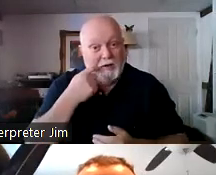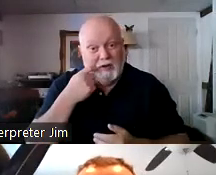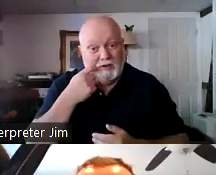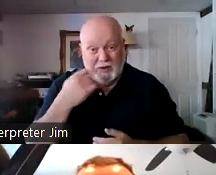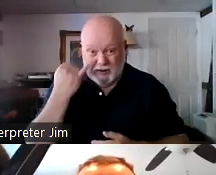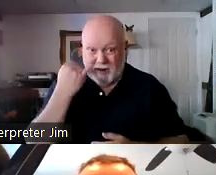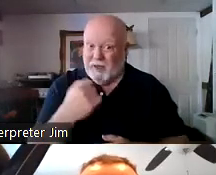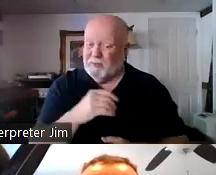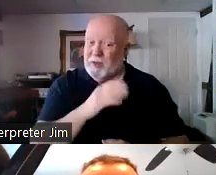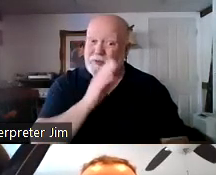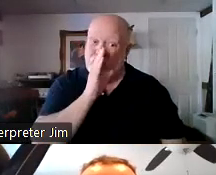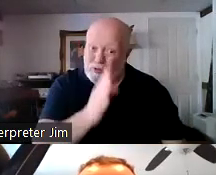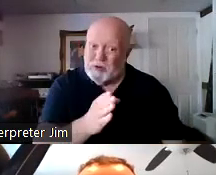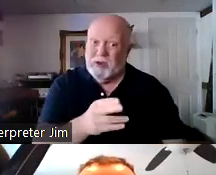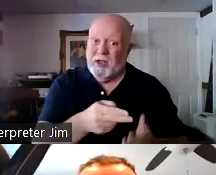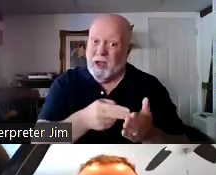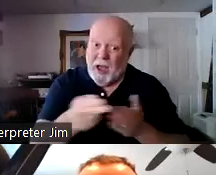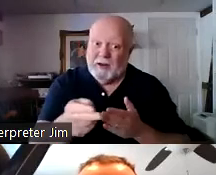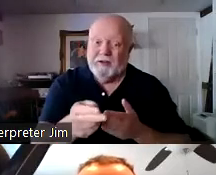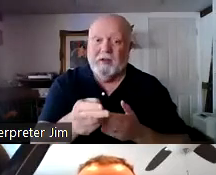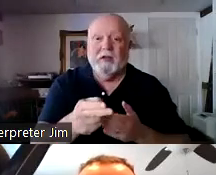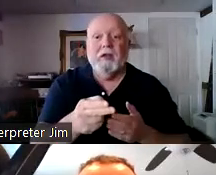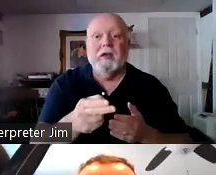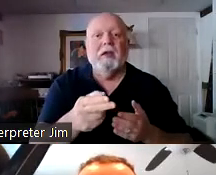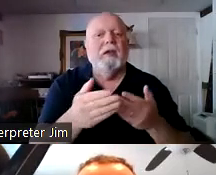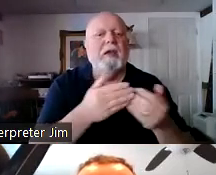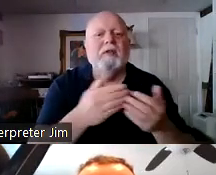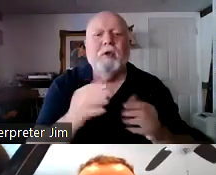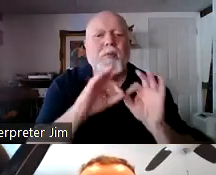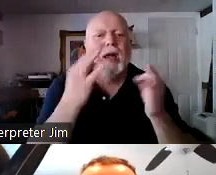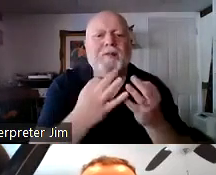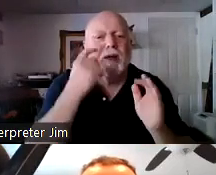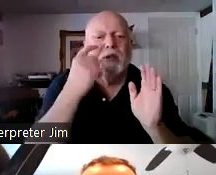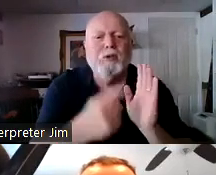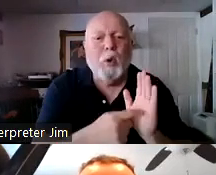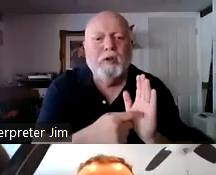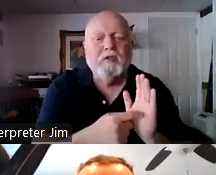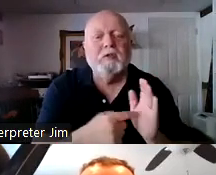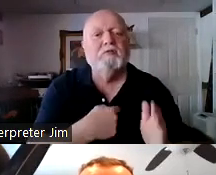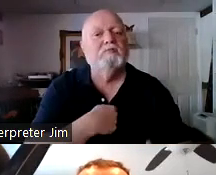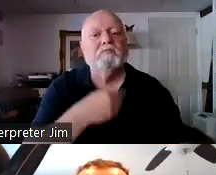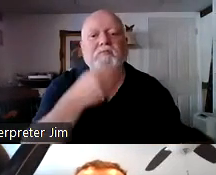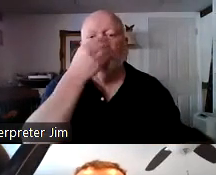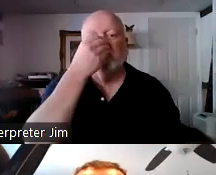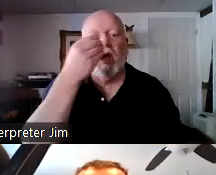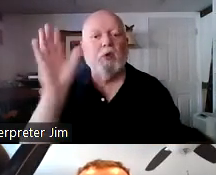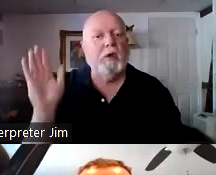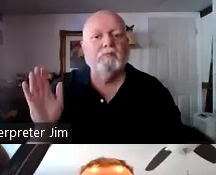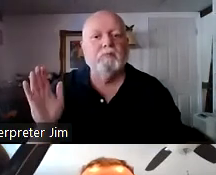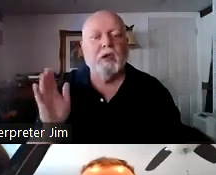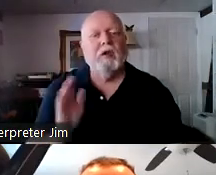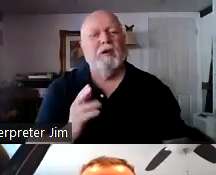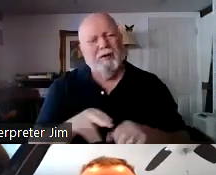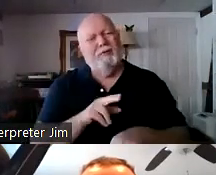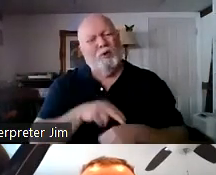honest, even if my family had noticed, I didn't care. Did it mean something to me inside? Yes, it